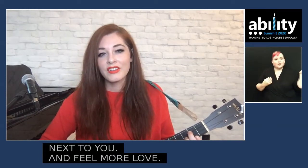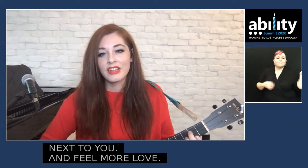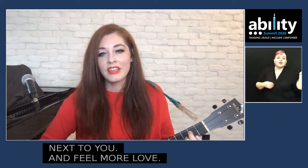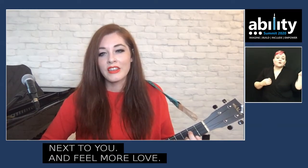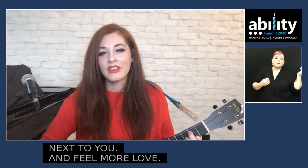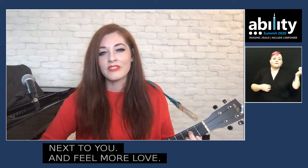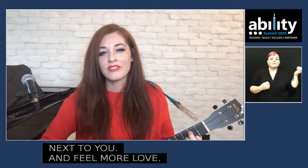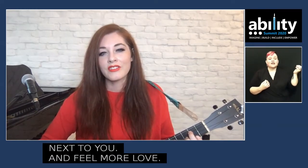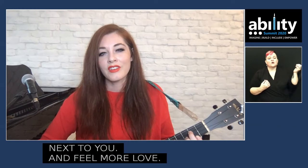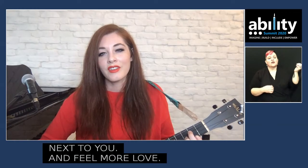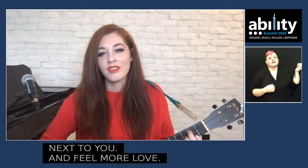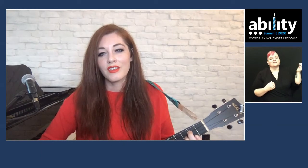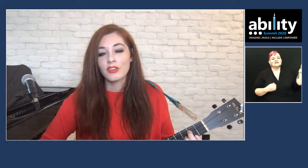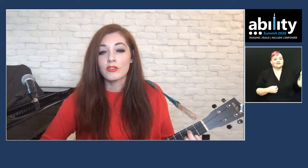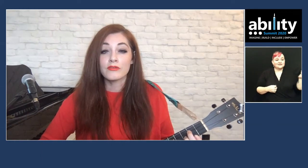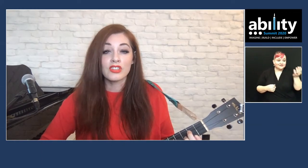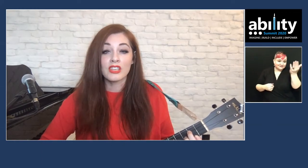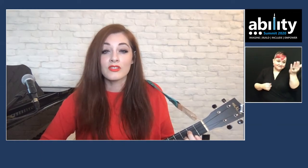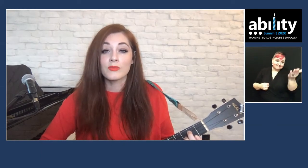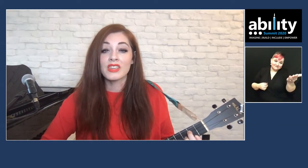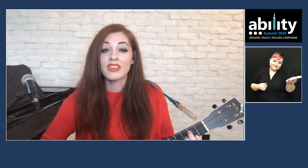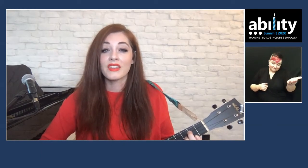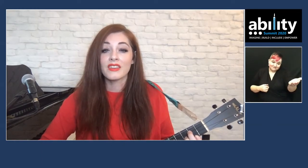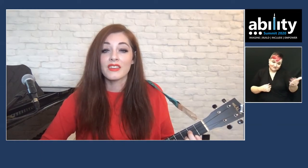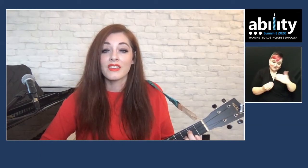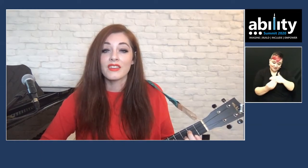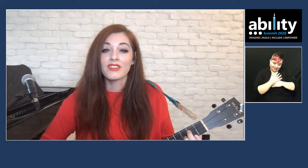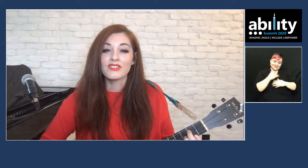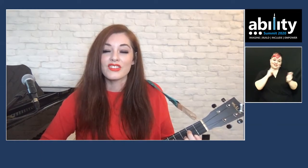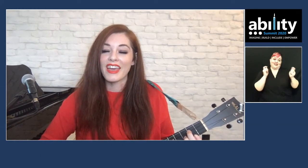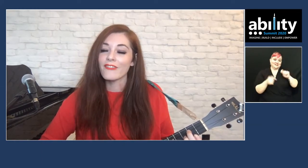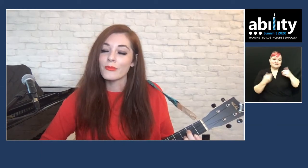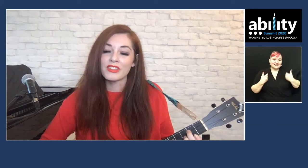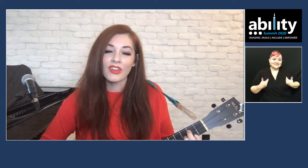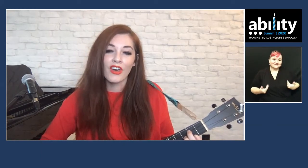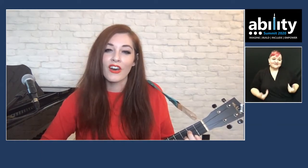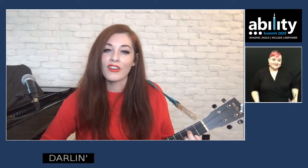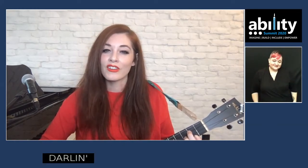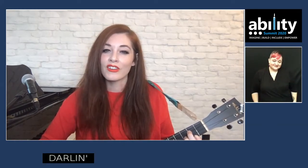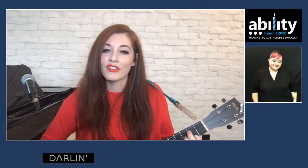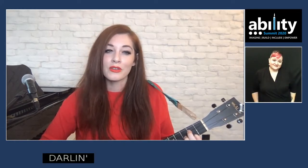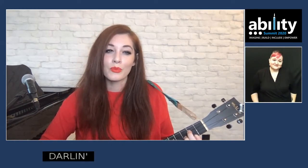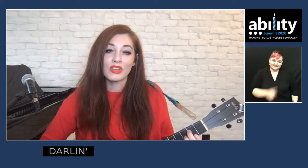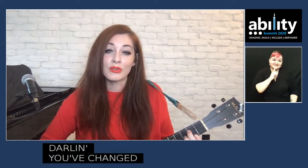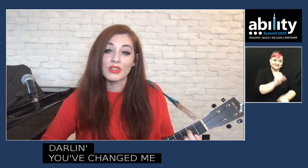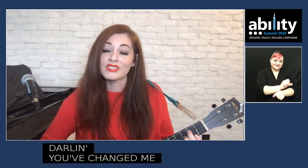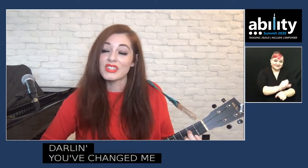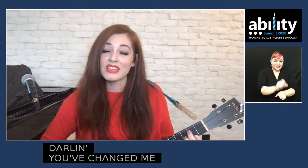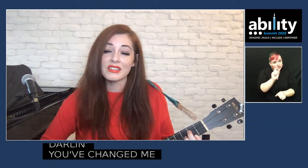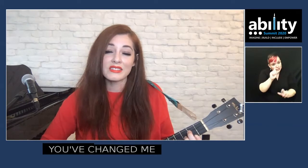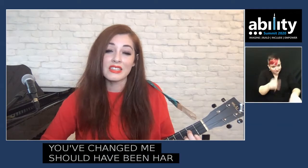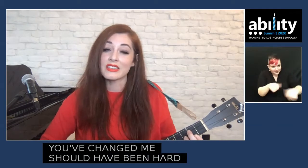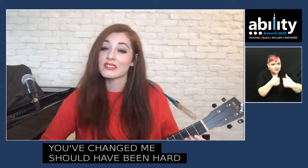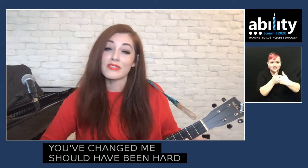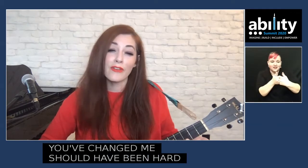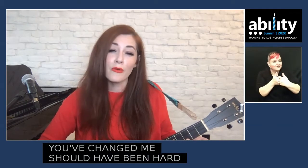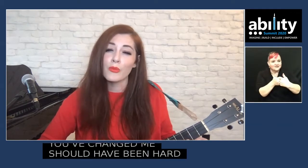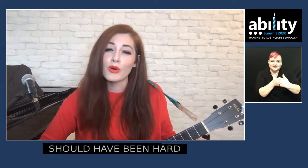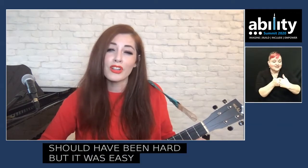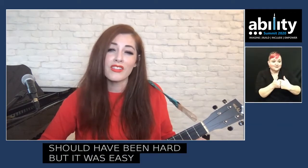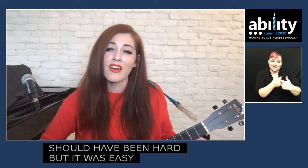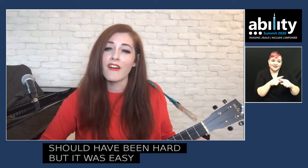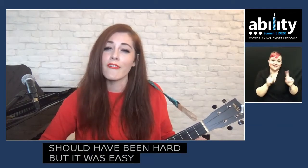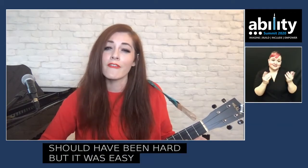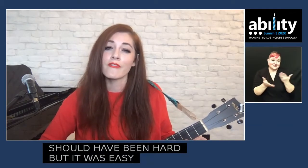love. Darling, you've changed me. Should have been hard, but it was easy, 'cause I